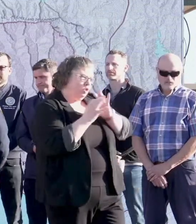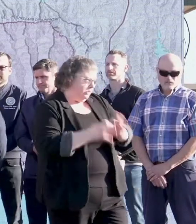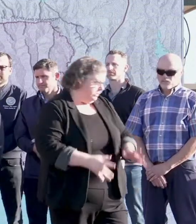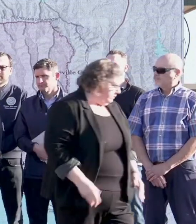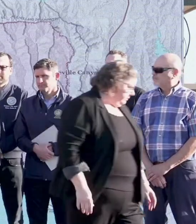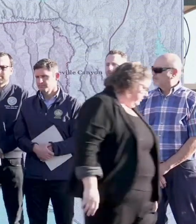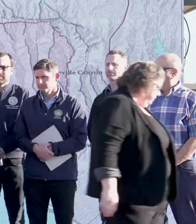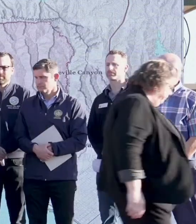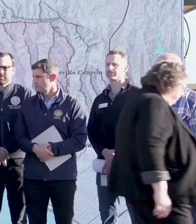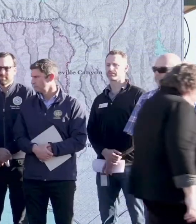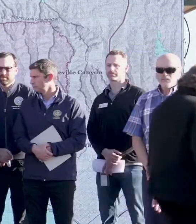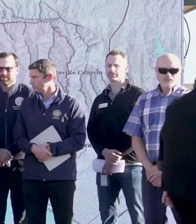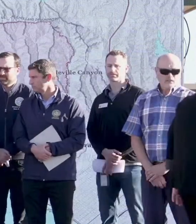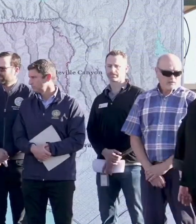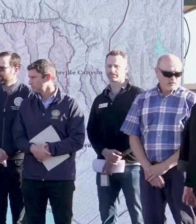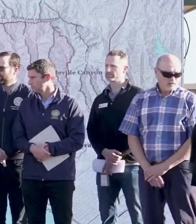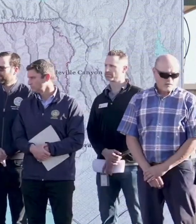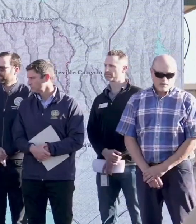California National Guard.